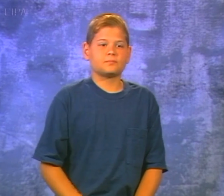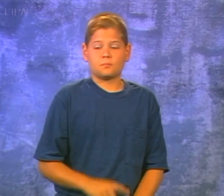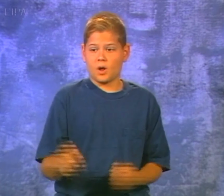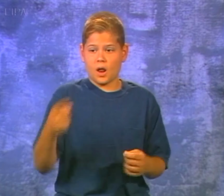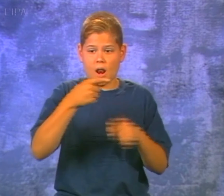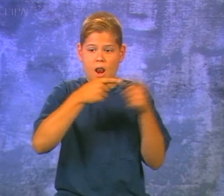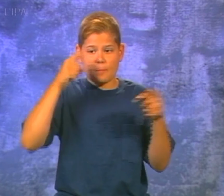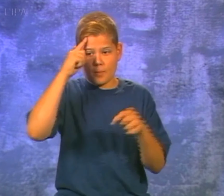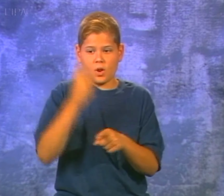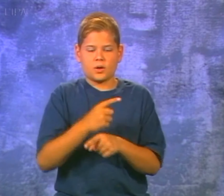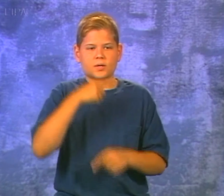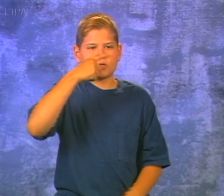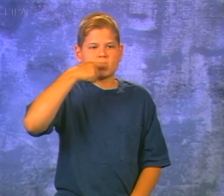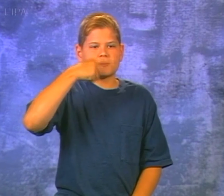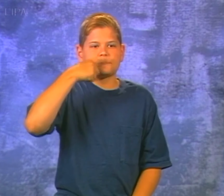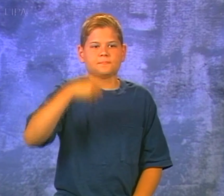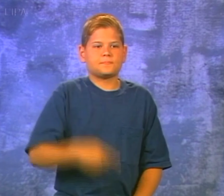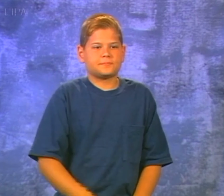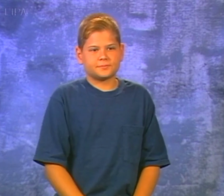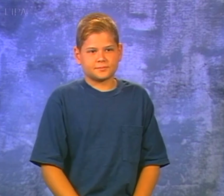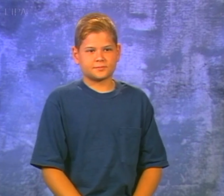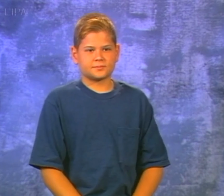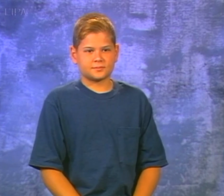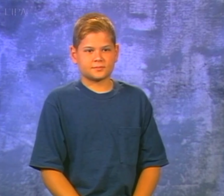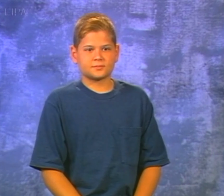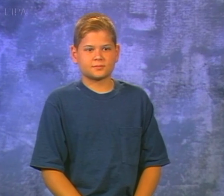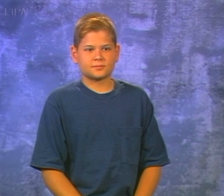Yes, my dad's deaf. And my brother, he's hearing.